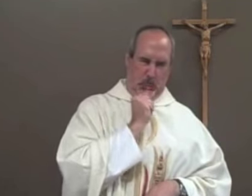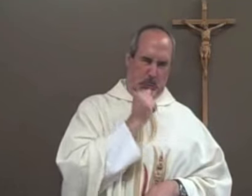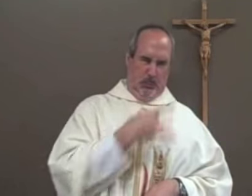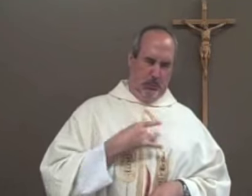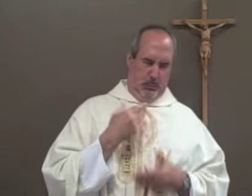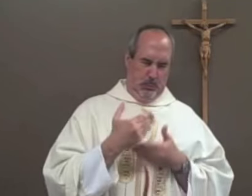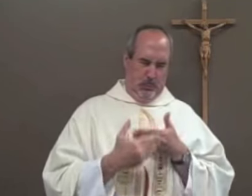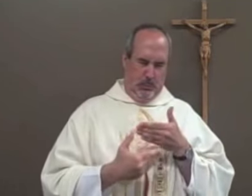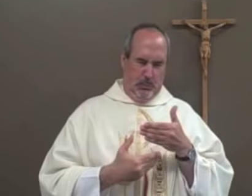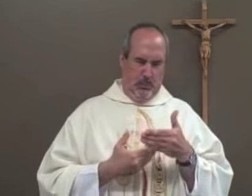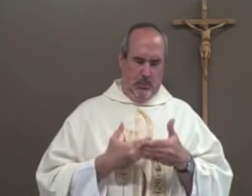him.